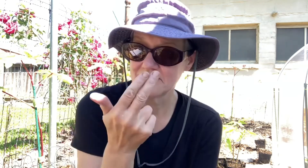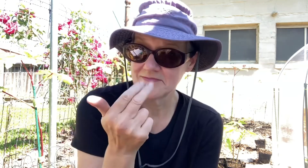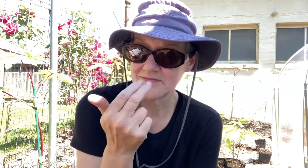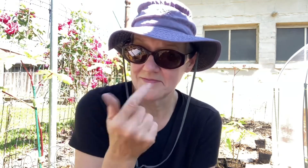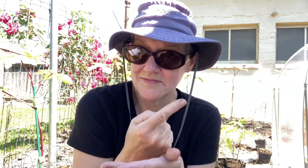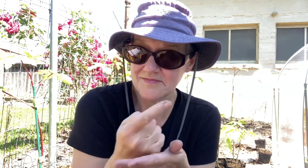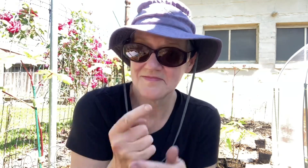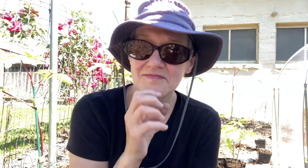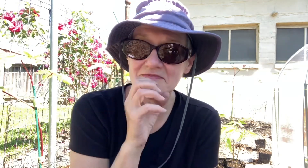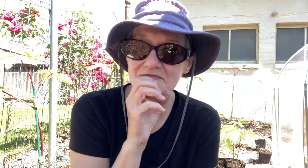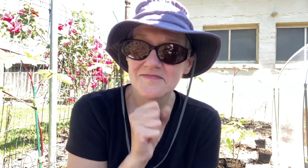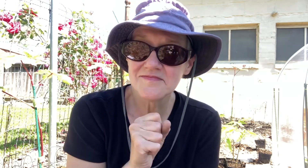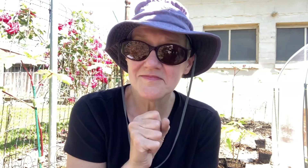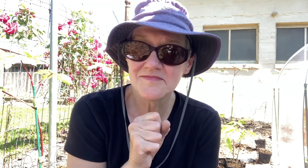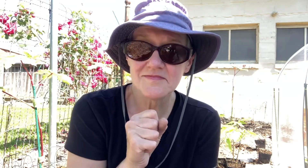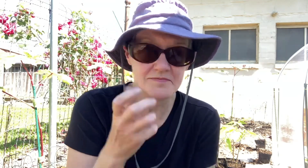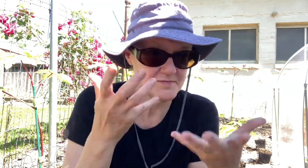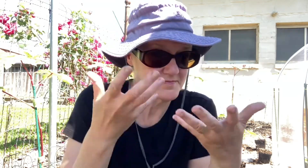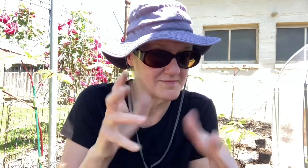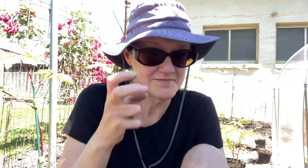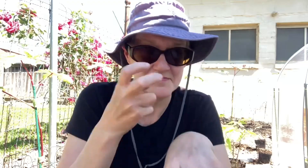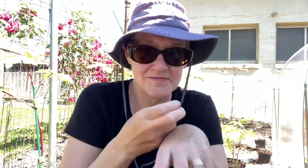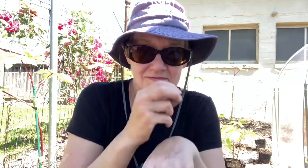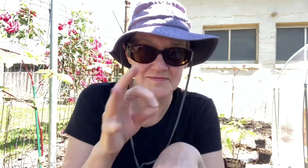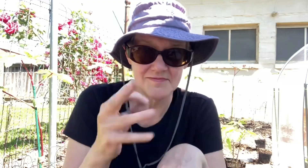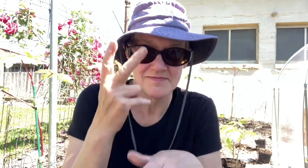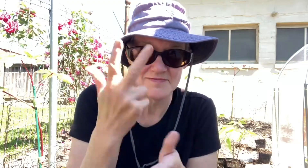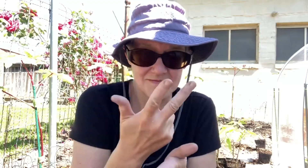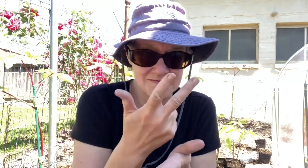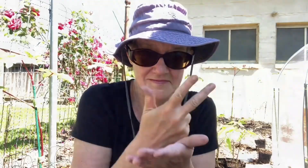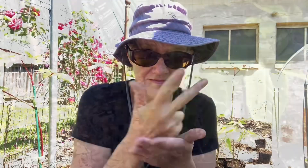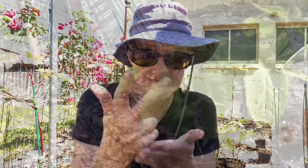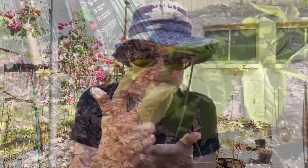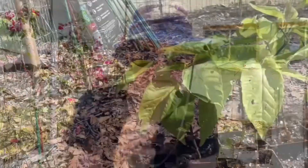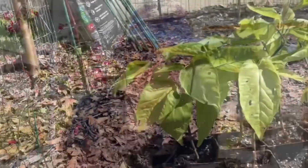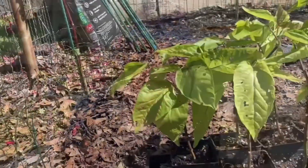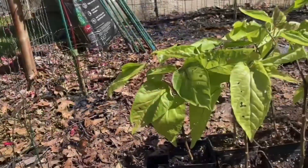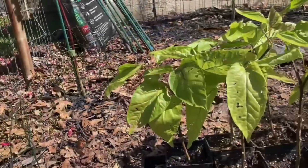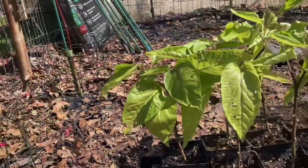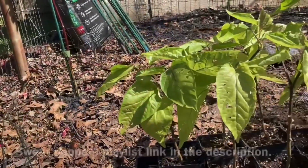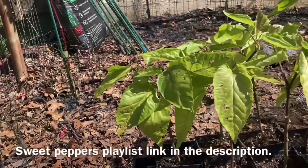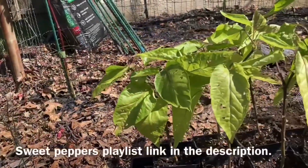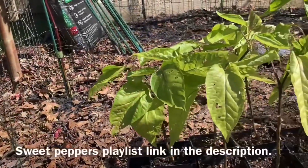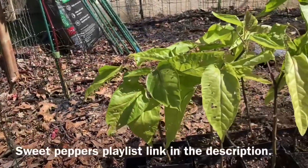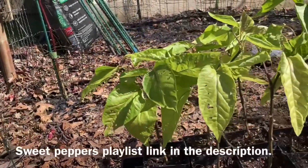Now the plants are 13 weeks old and they've already hardened off for 3 weeks.